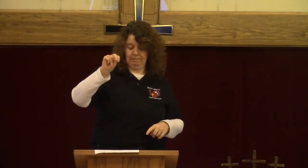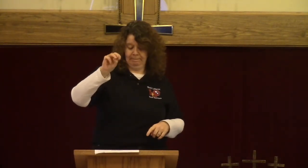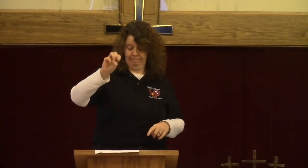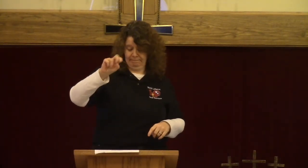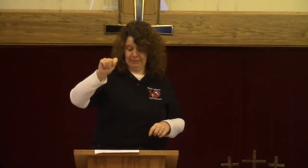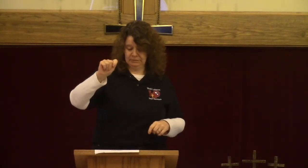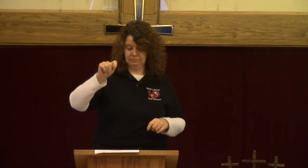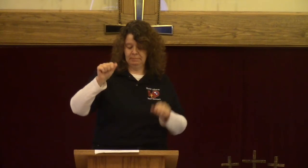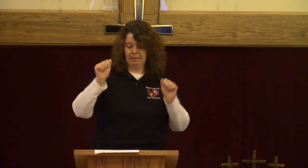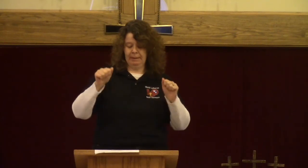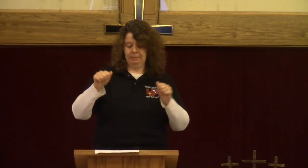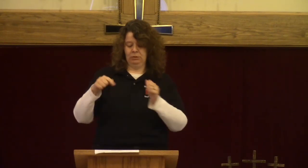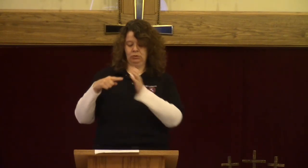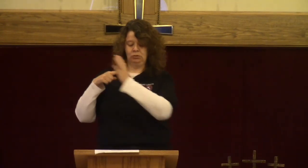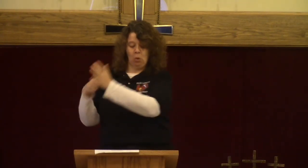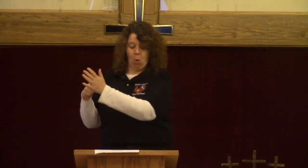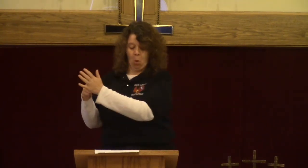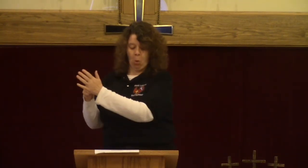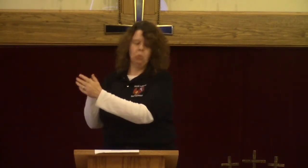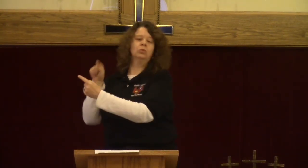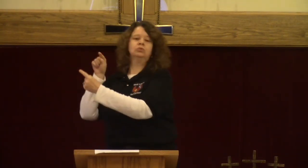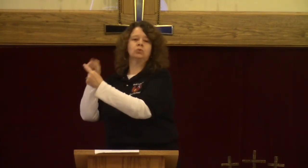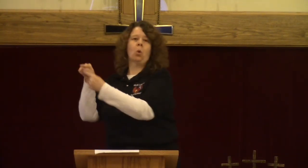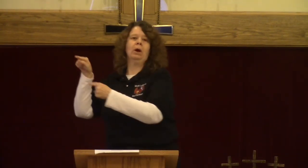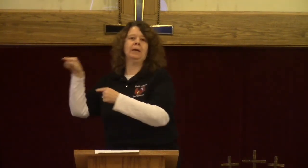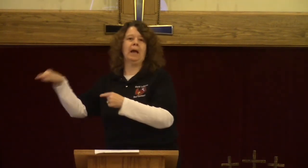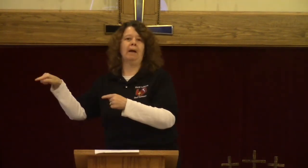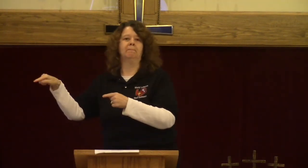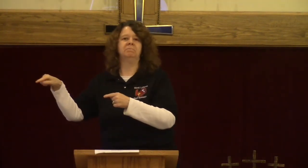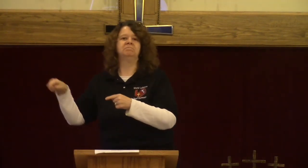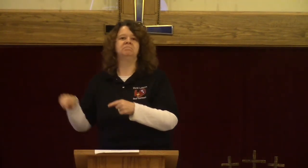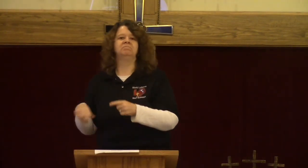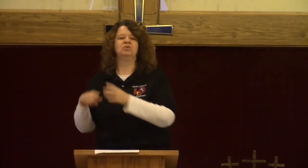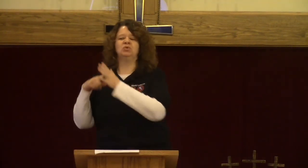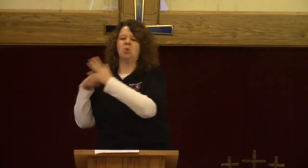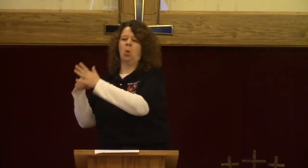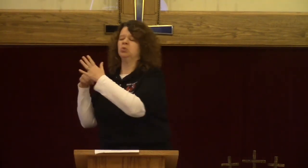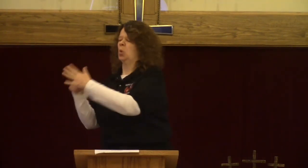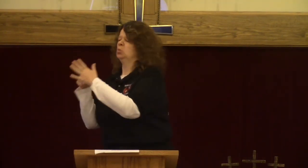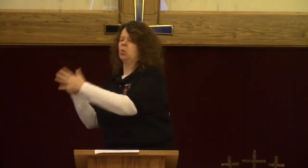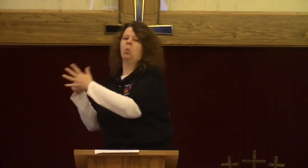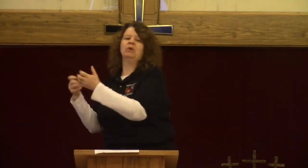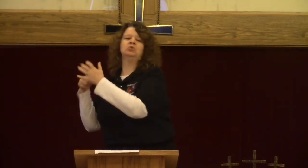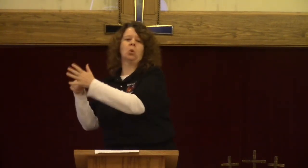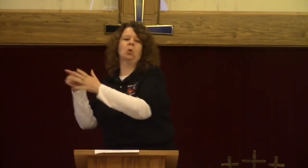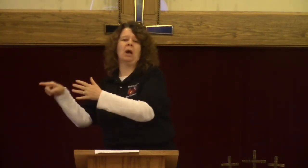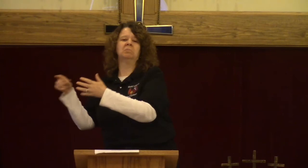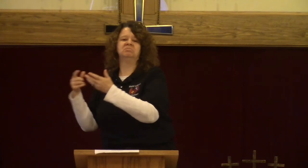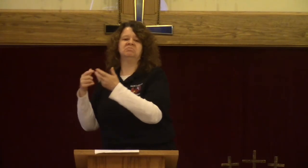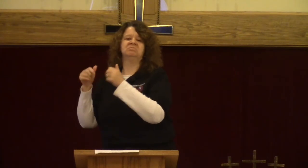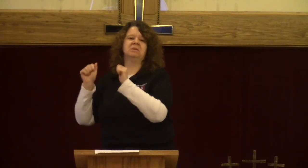also is discernment. Yeah, you know, this is they show, you know, they